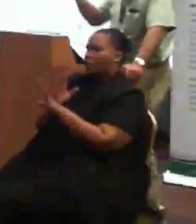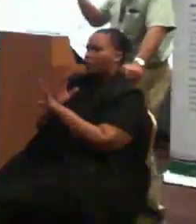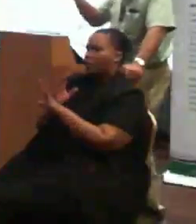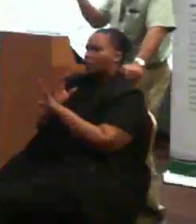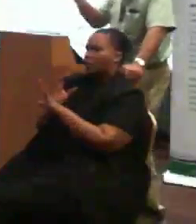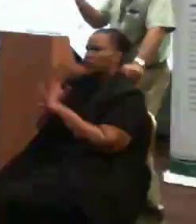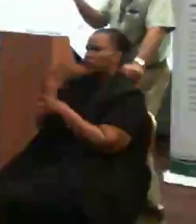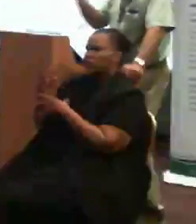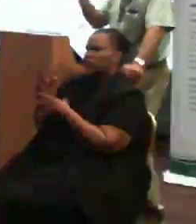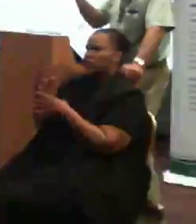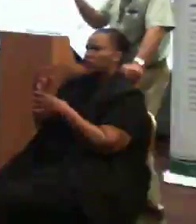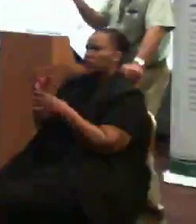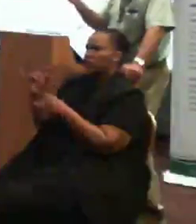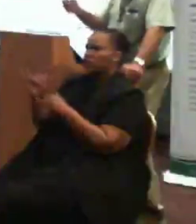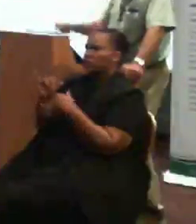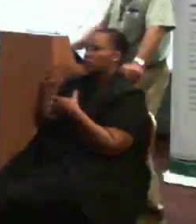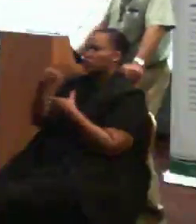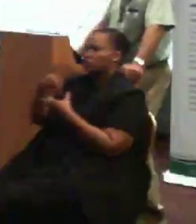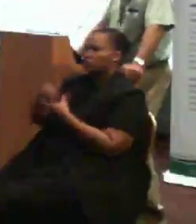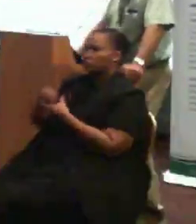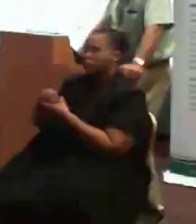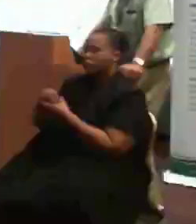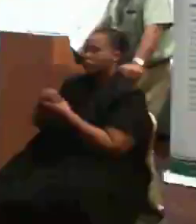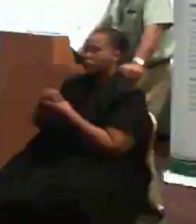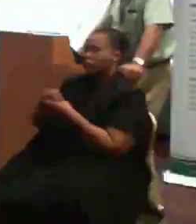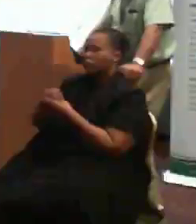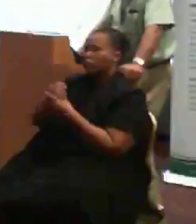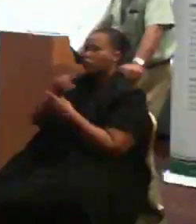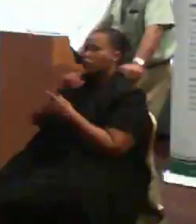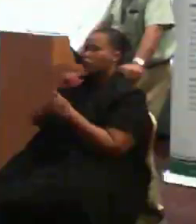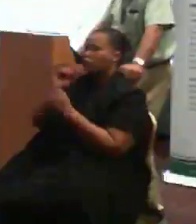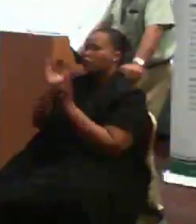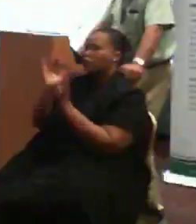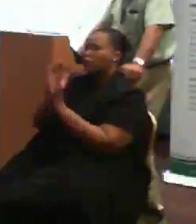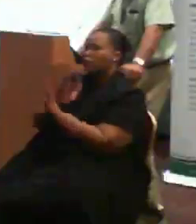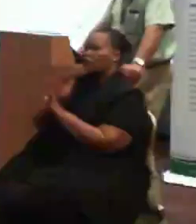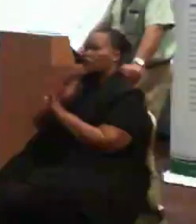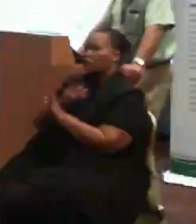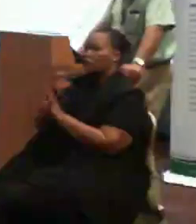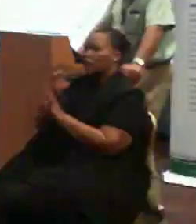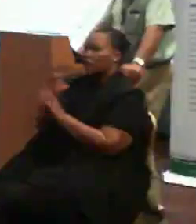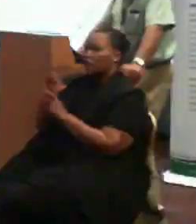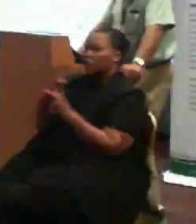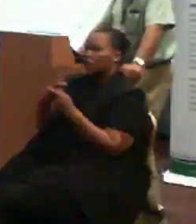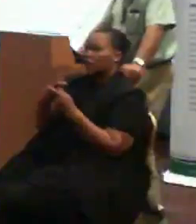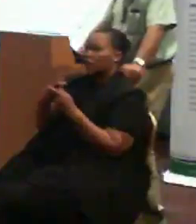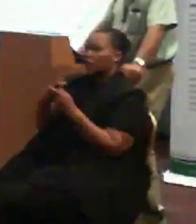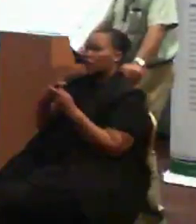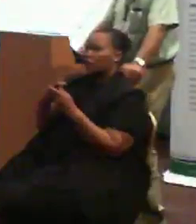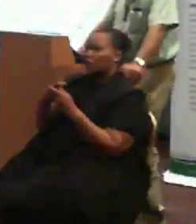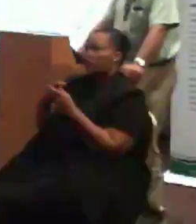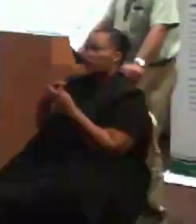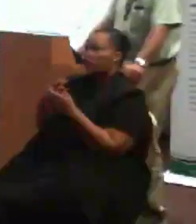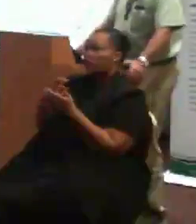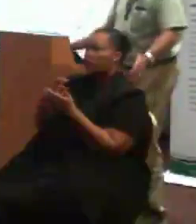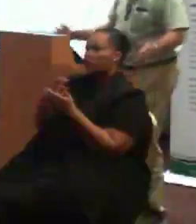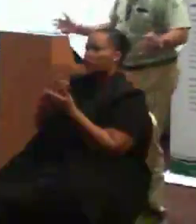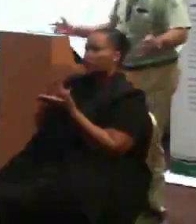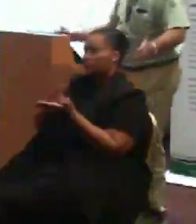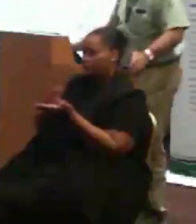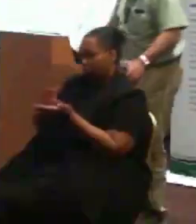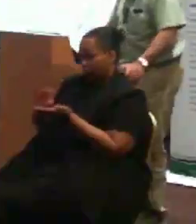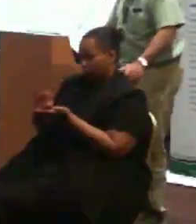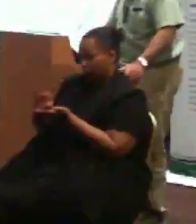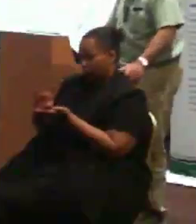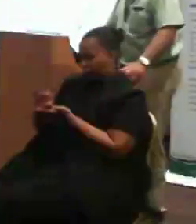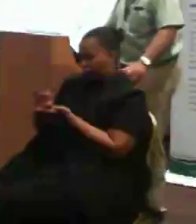this generation space shortage with private capital expenditure and investment, not Eskom's. We have